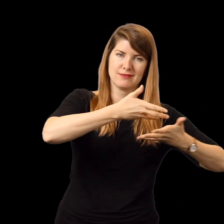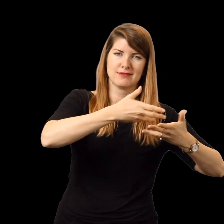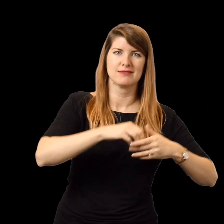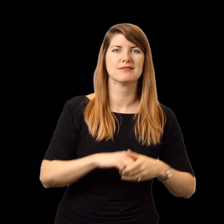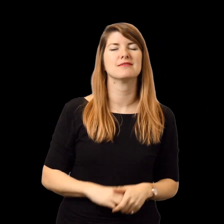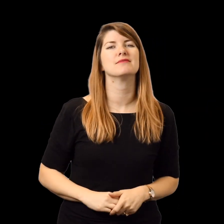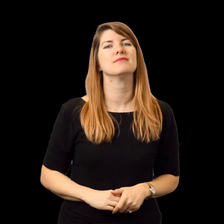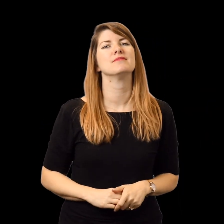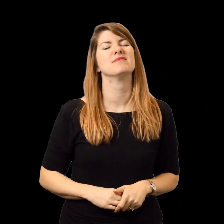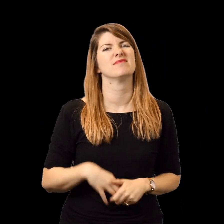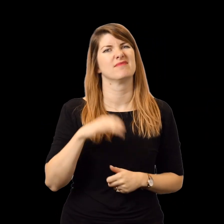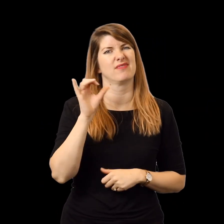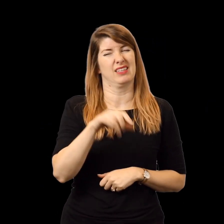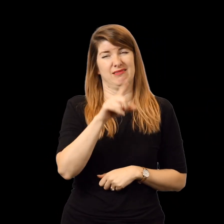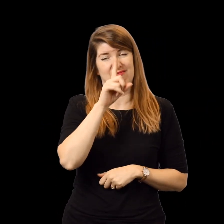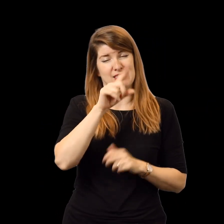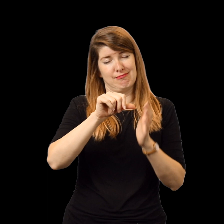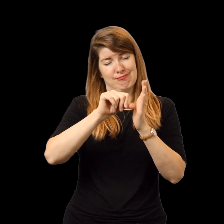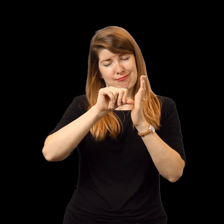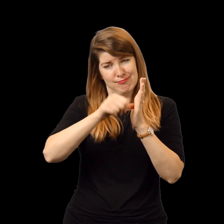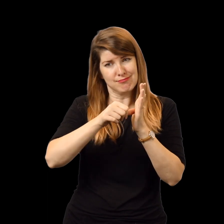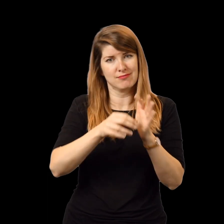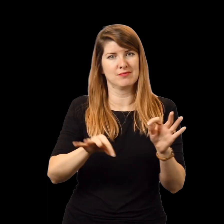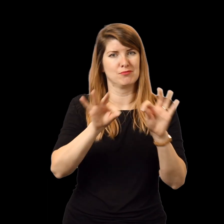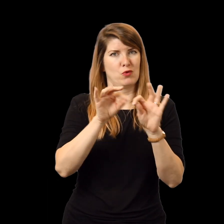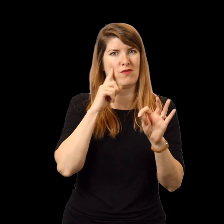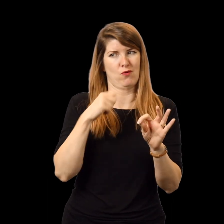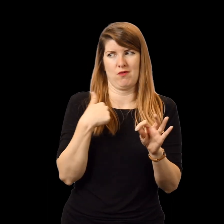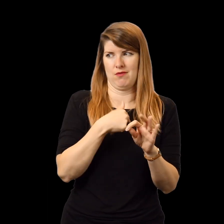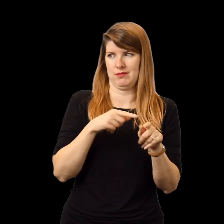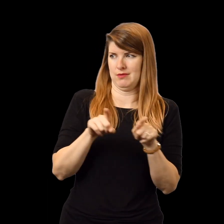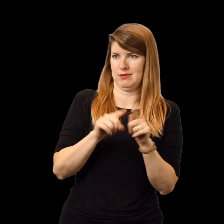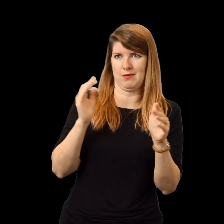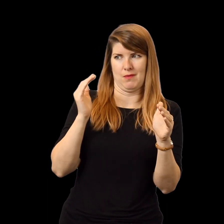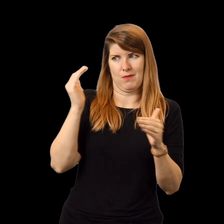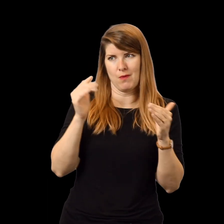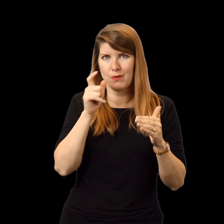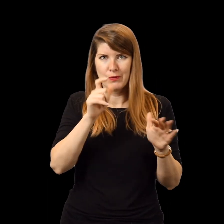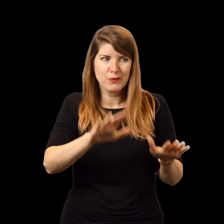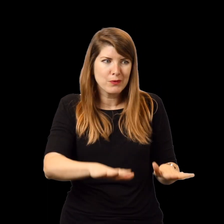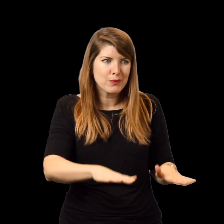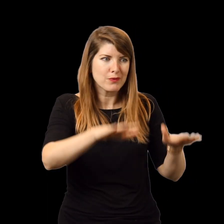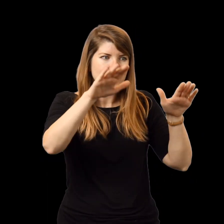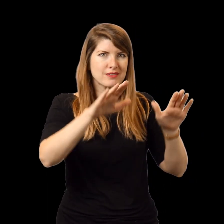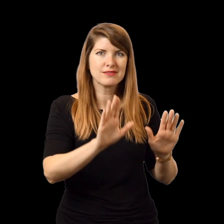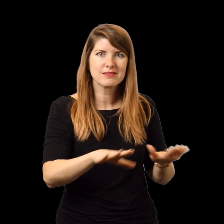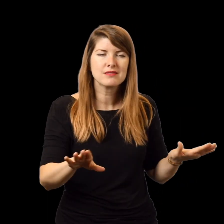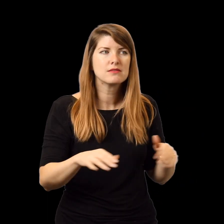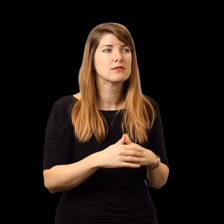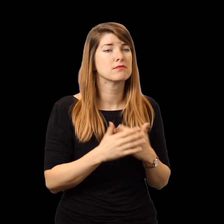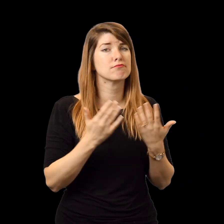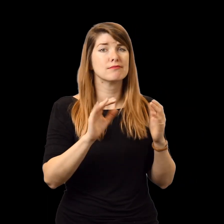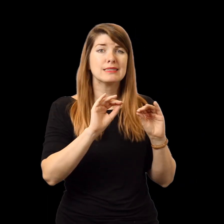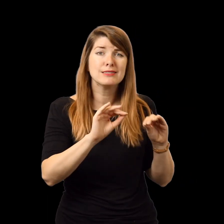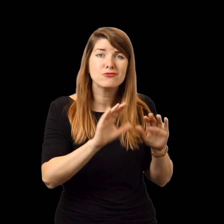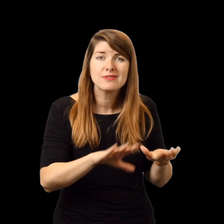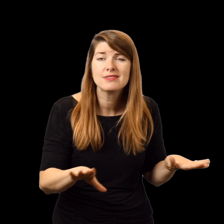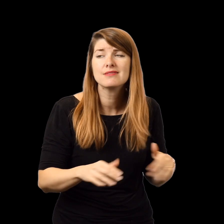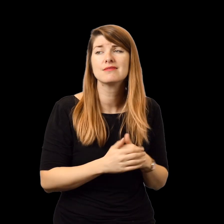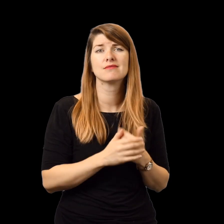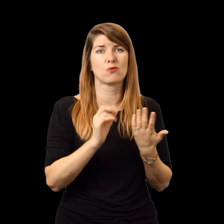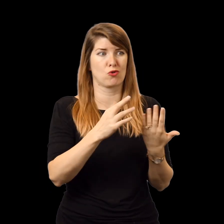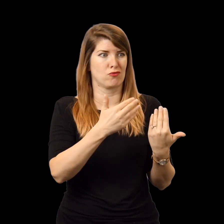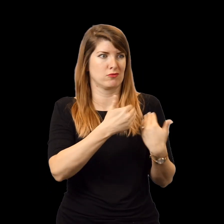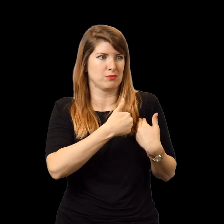brains, which is really important for us as adults who are raising kids or teaching kids